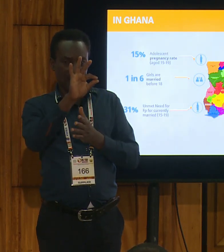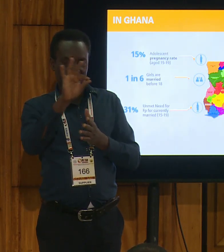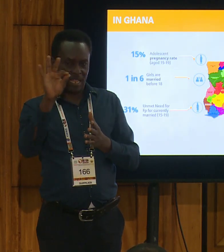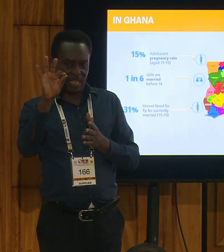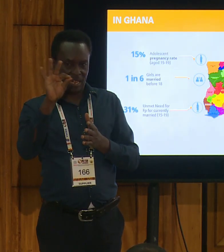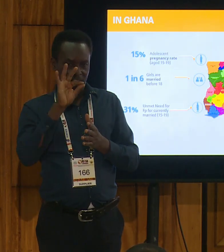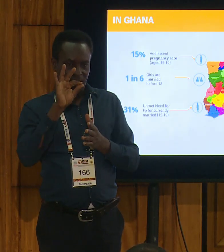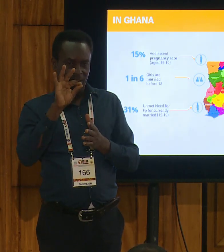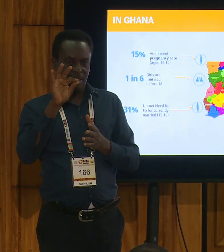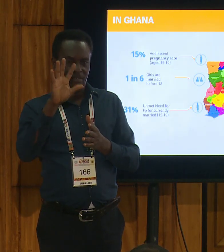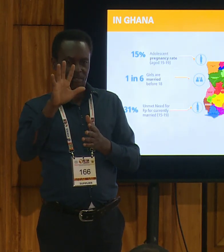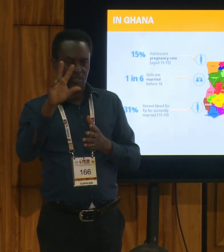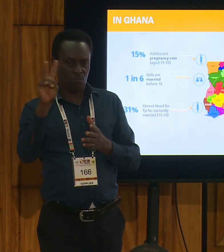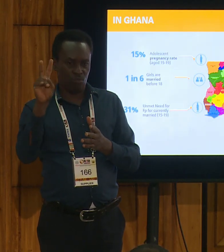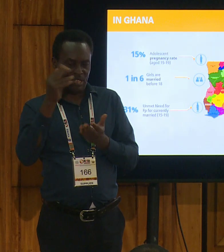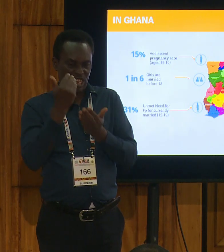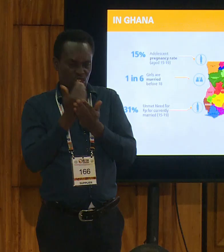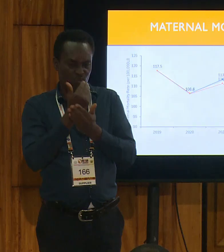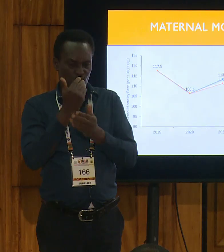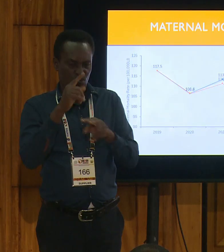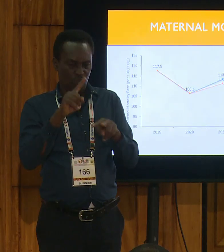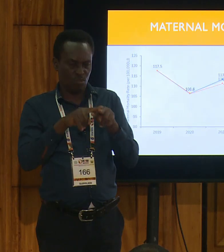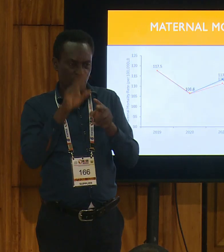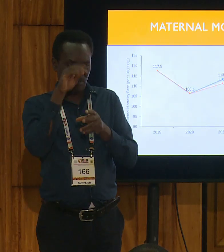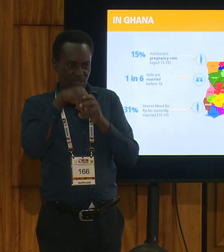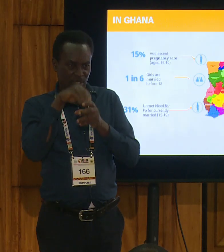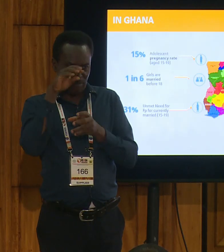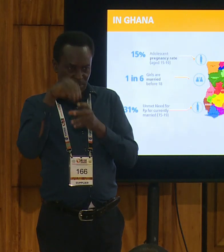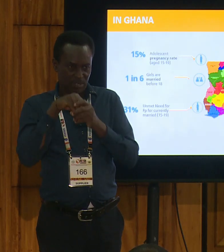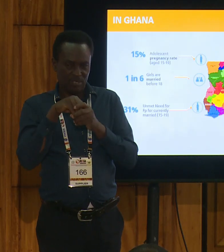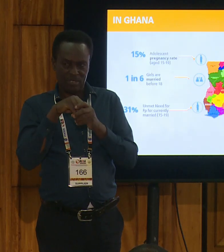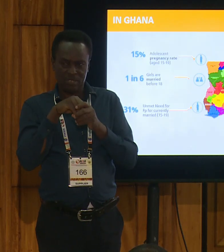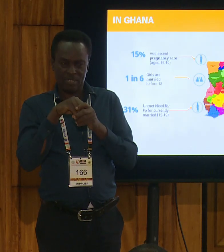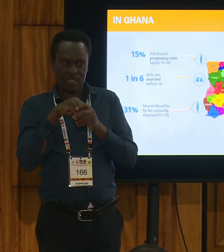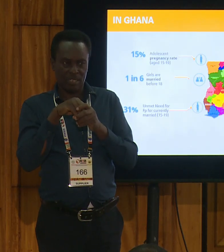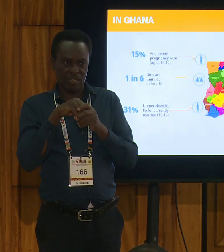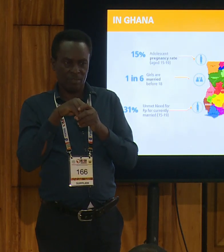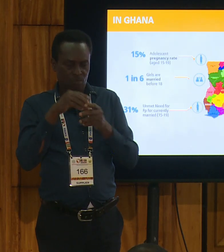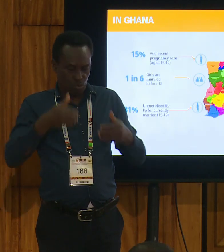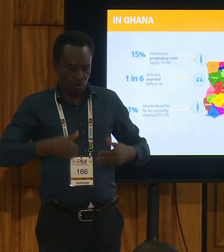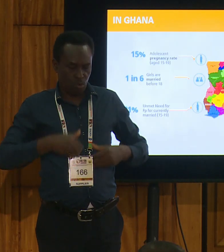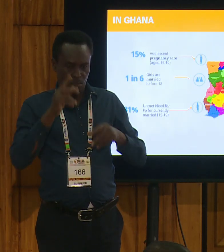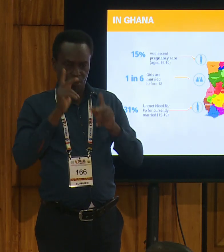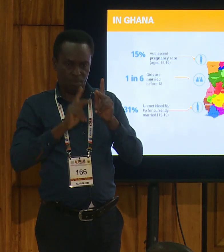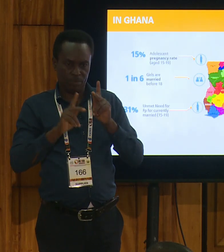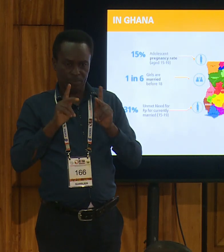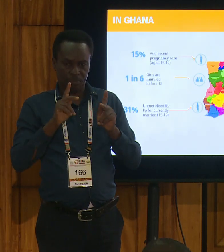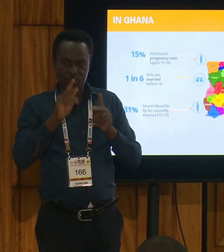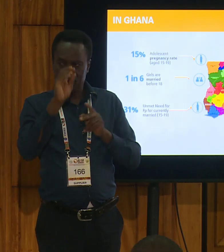4,952 new HIV infections for young people and a prevalence of